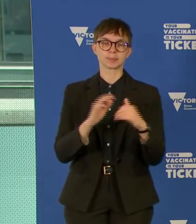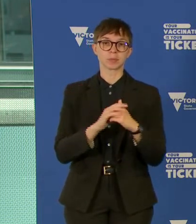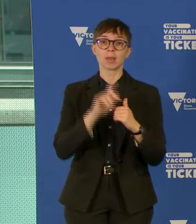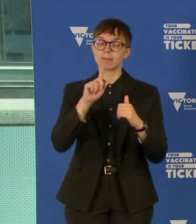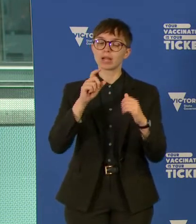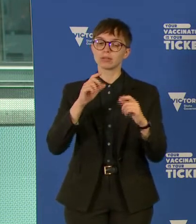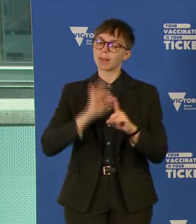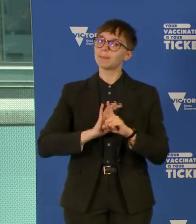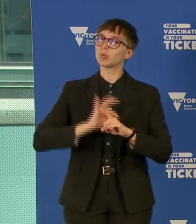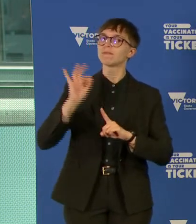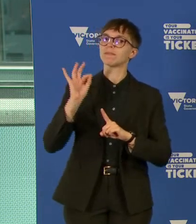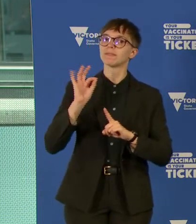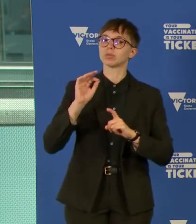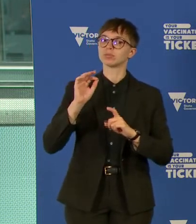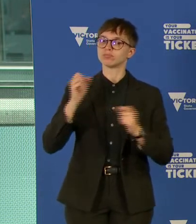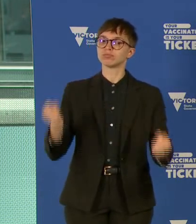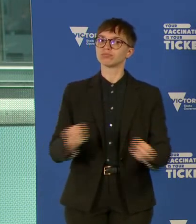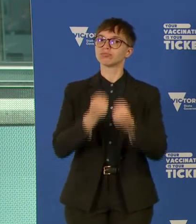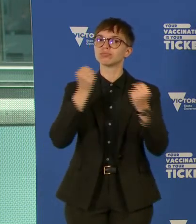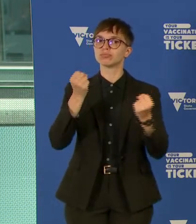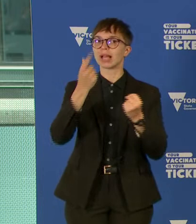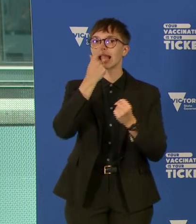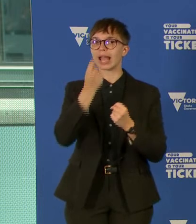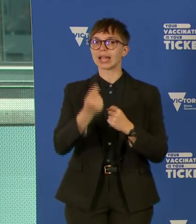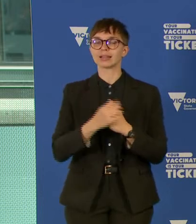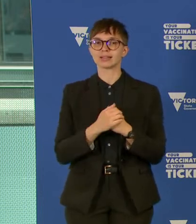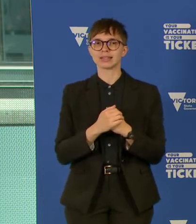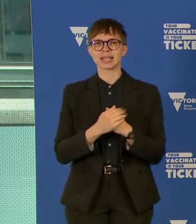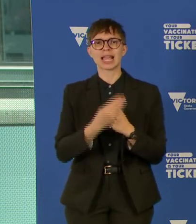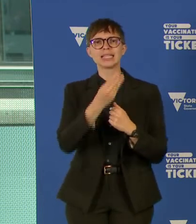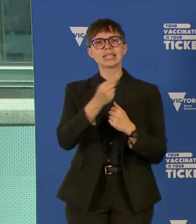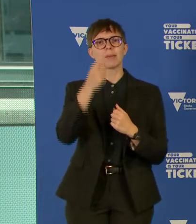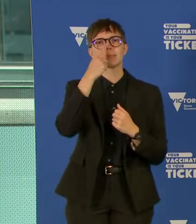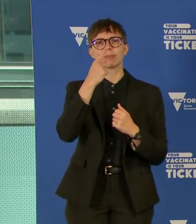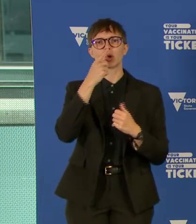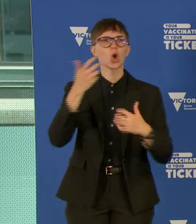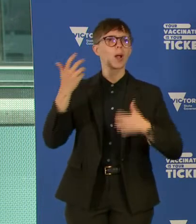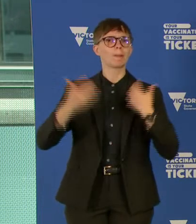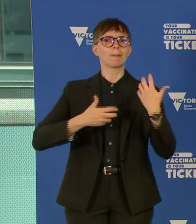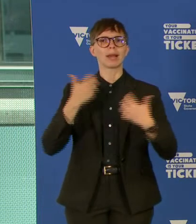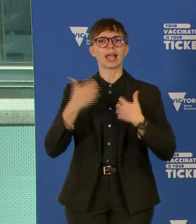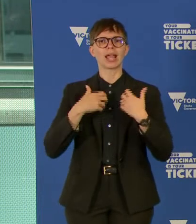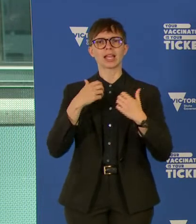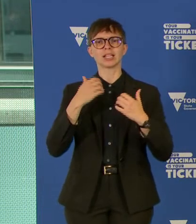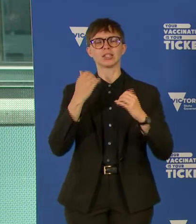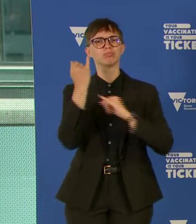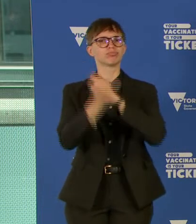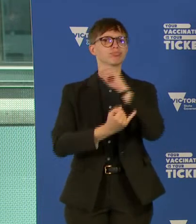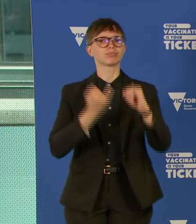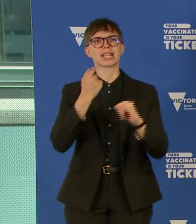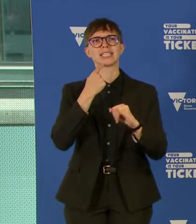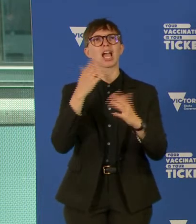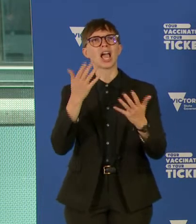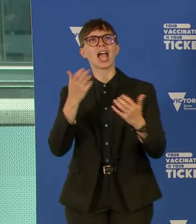people say, you know, we've got 10,000 cases a day, vaccines aren't working. They are working. We've got